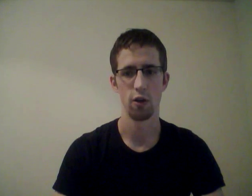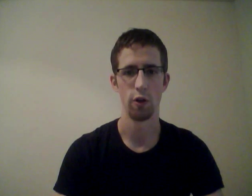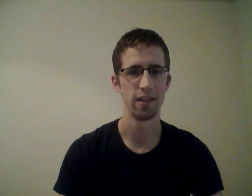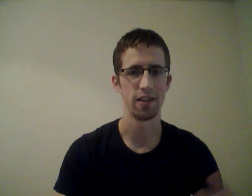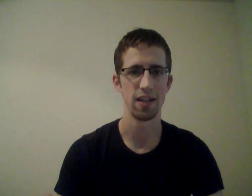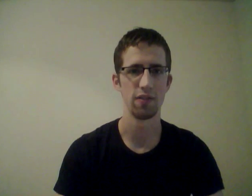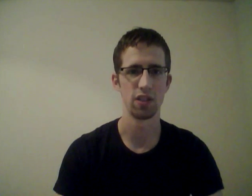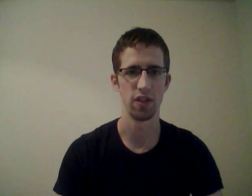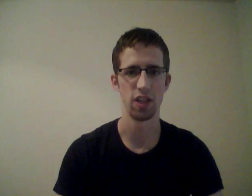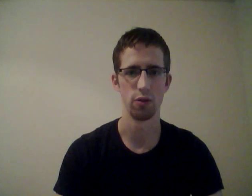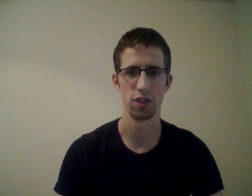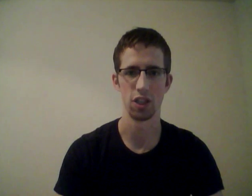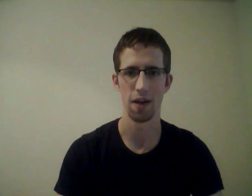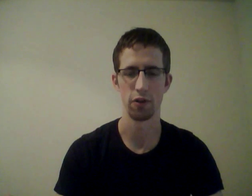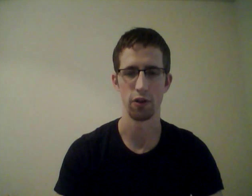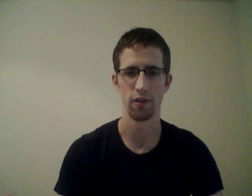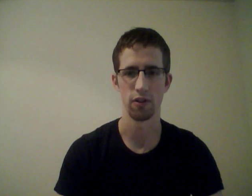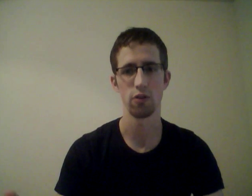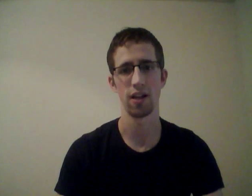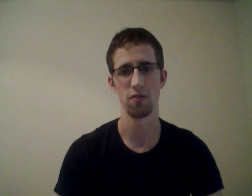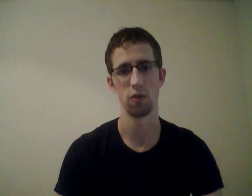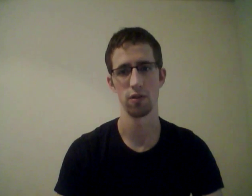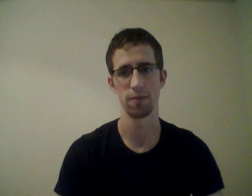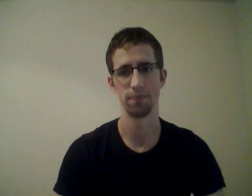So the idea of this video is to go after those kinds of words.